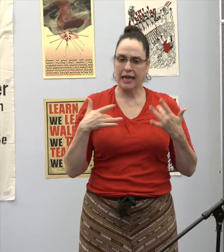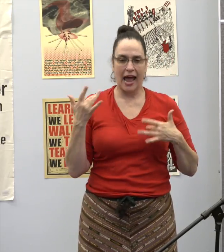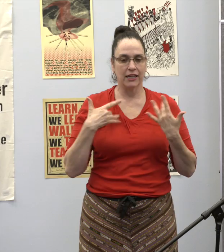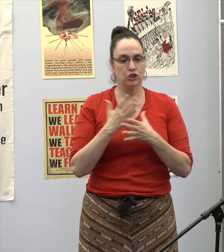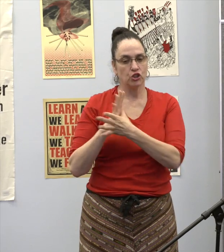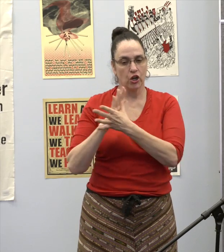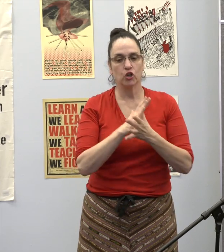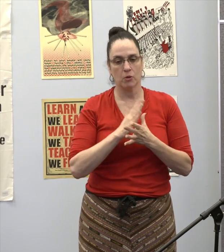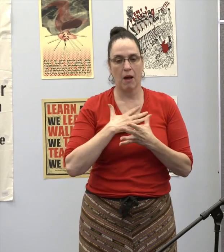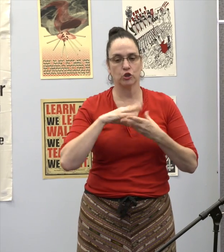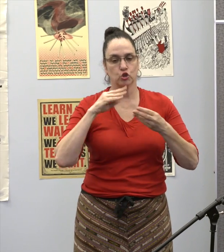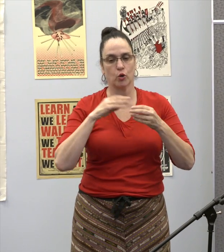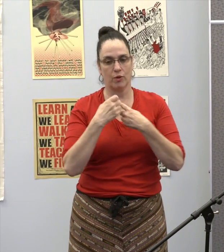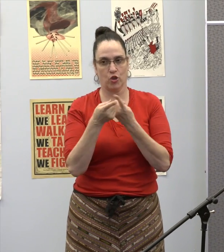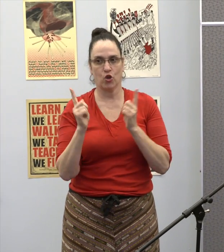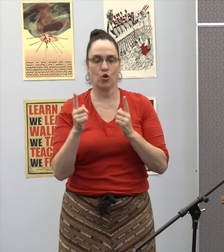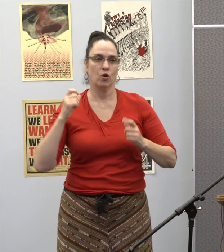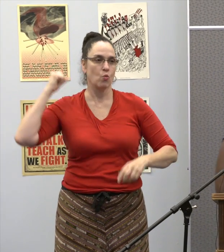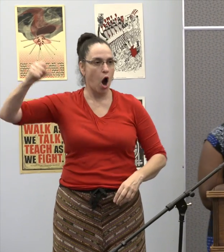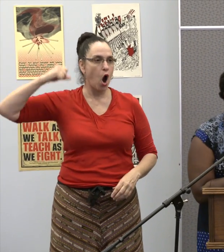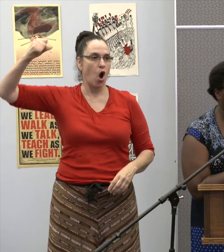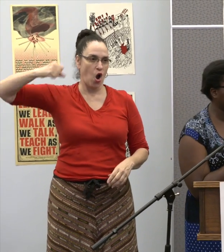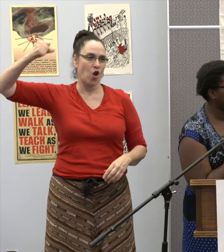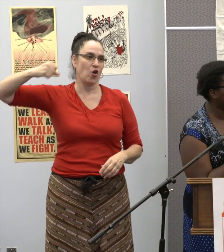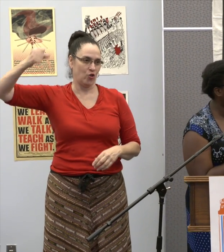could share some of that with you all.